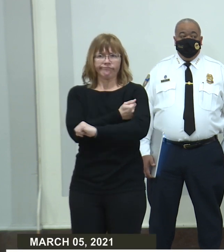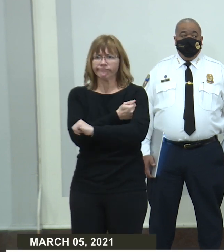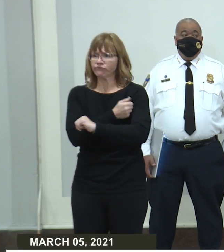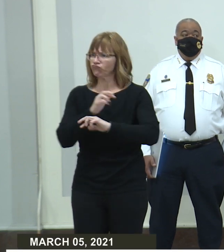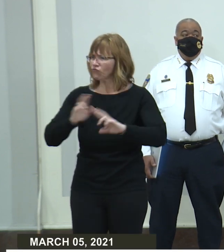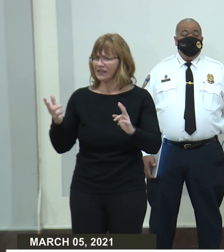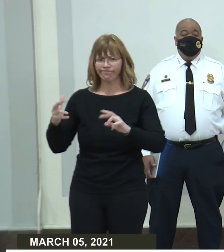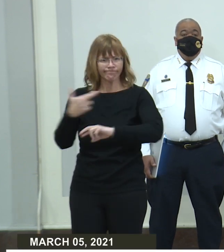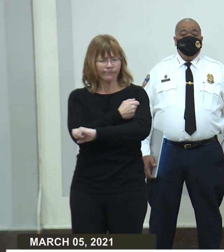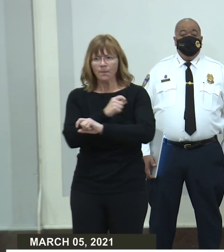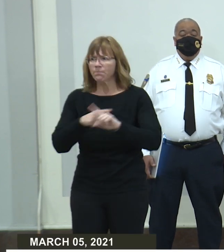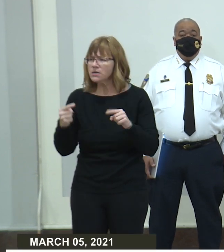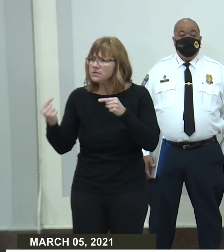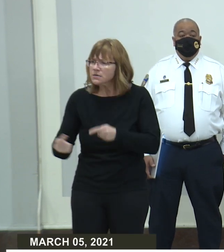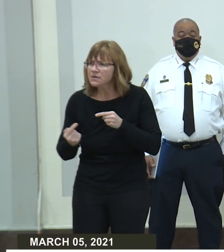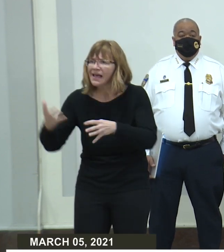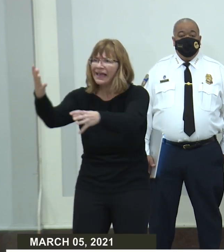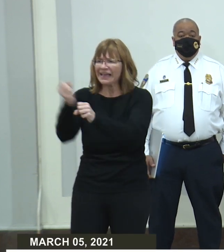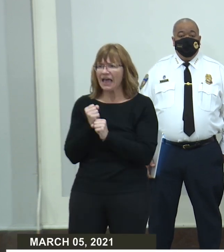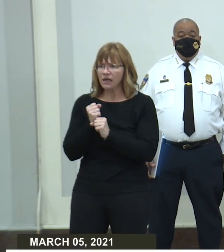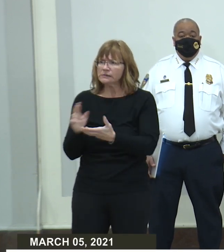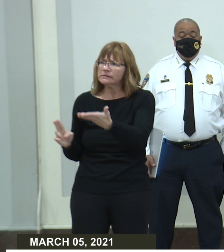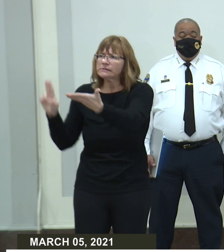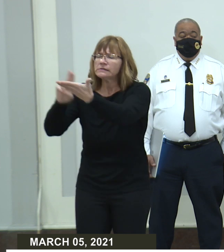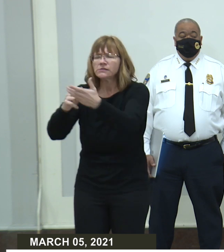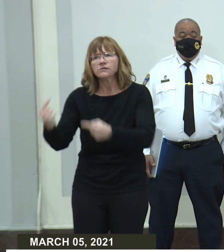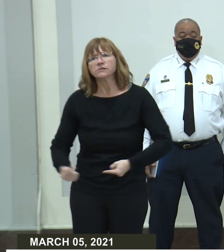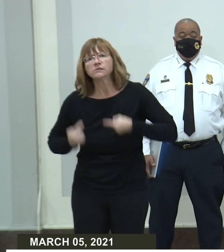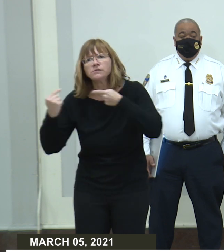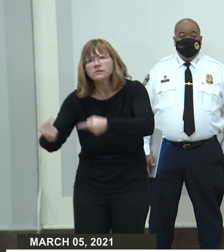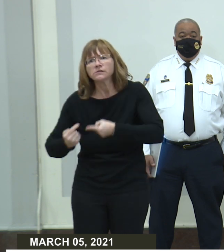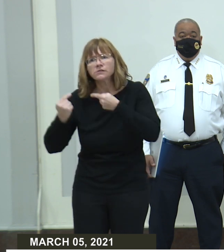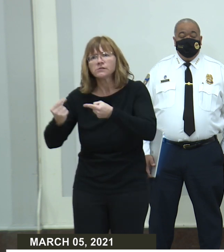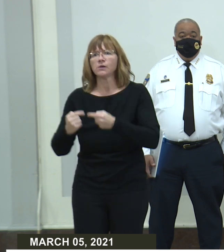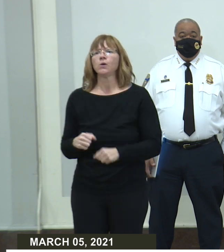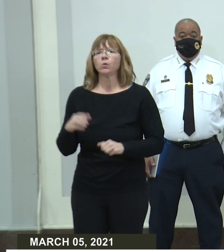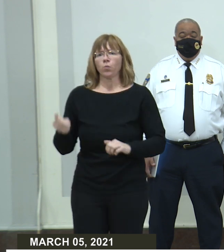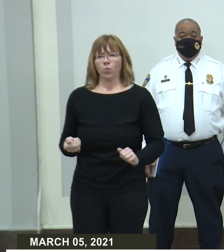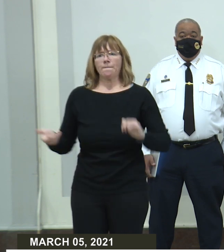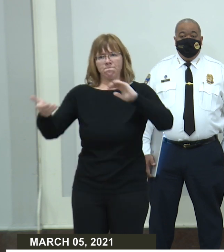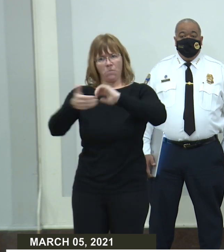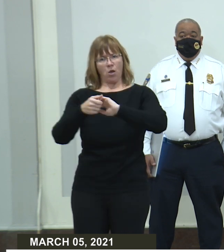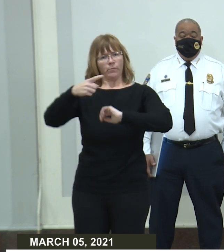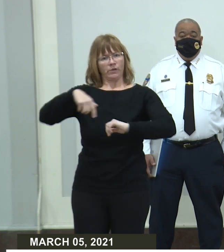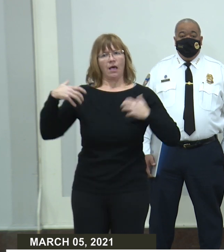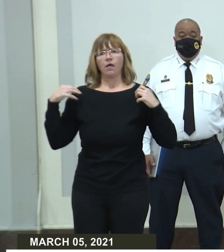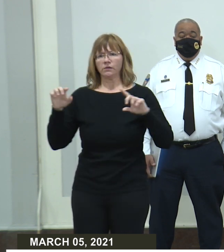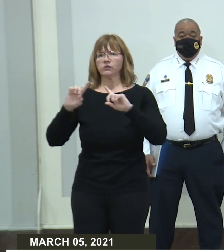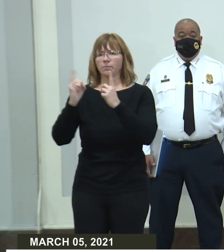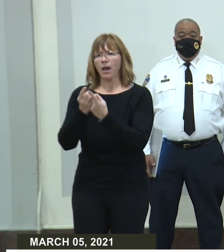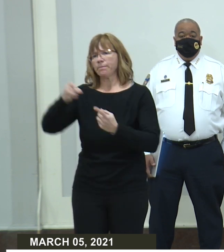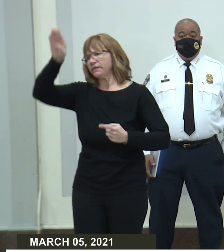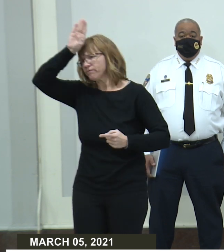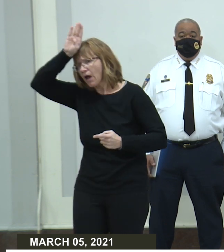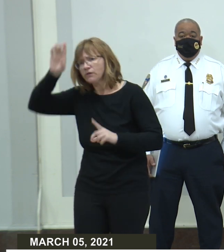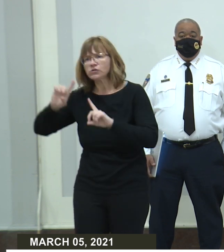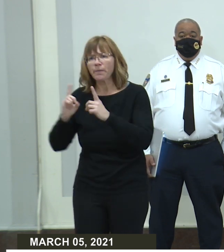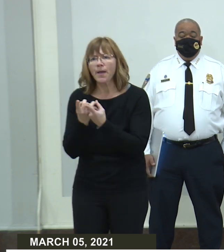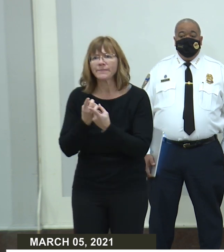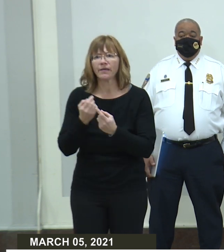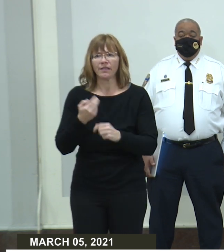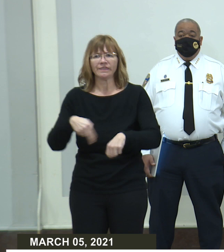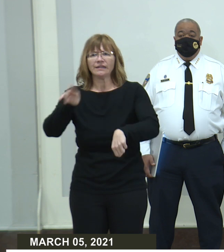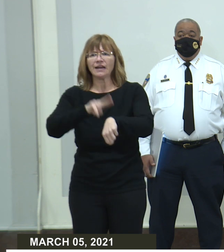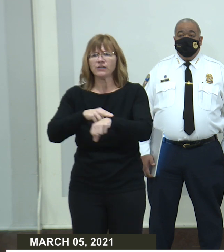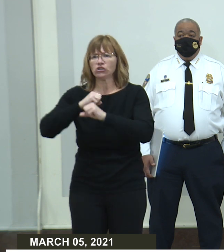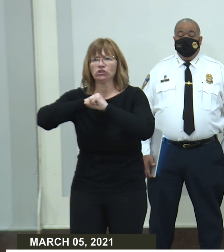Baltimore remains ready in partnership with the health department, fire department, the Office of Emergency Management, and the National Guard to scale up